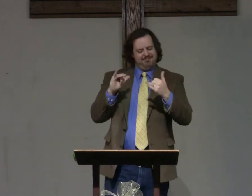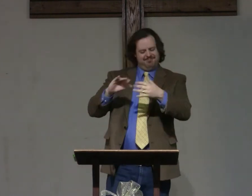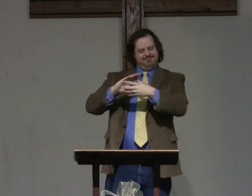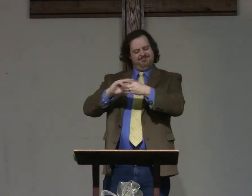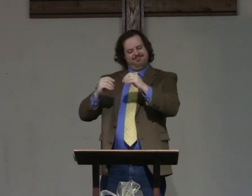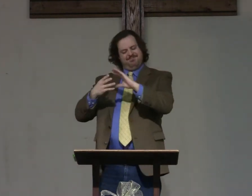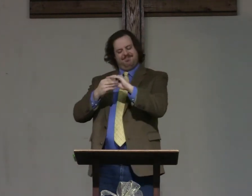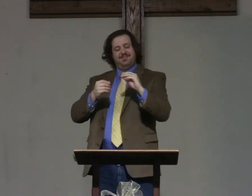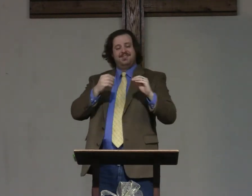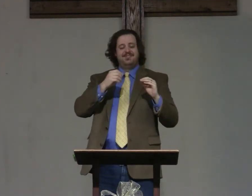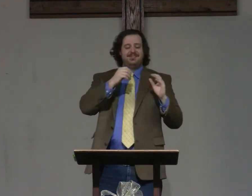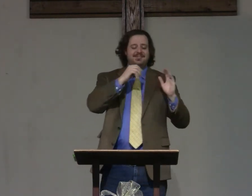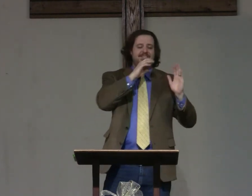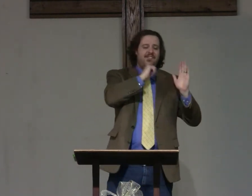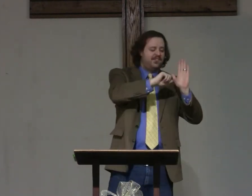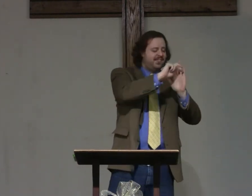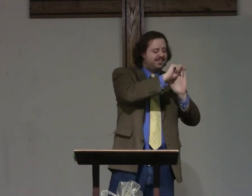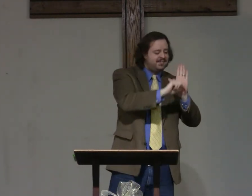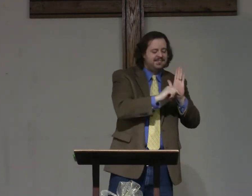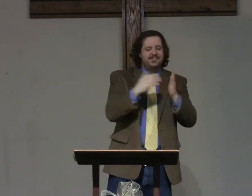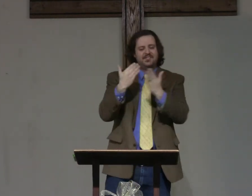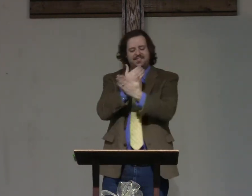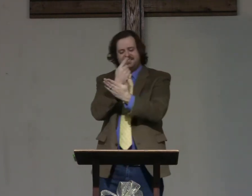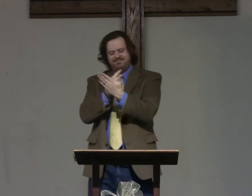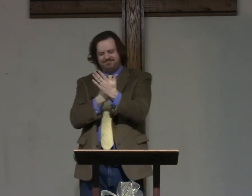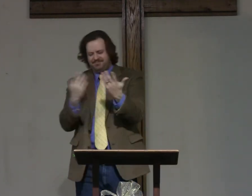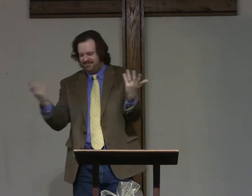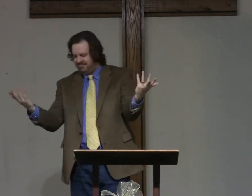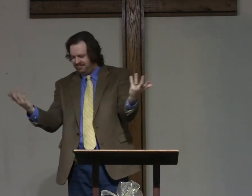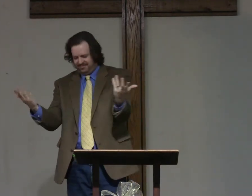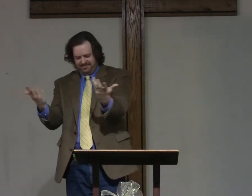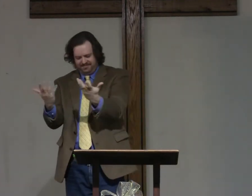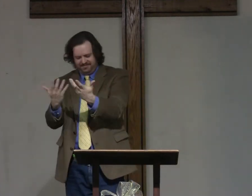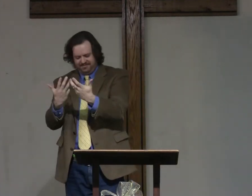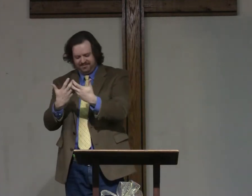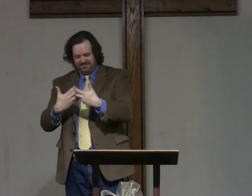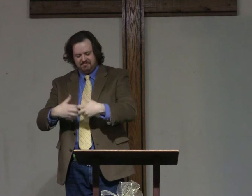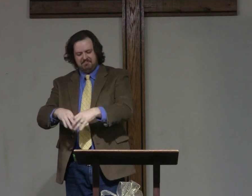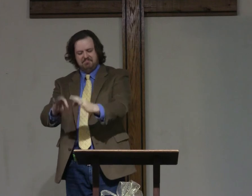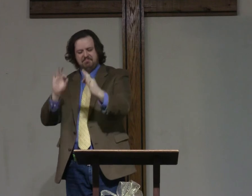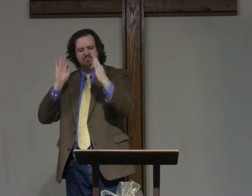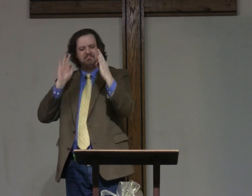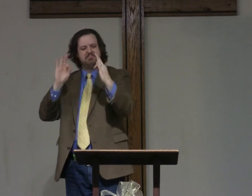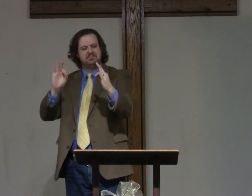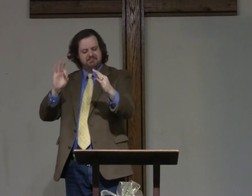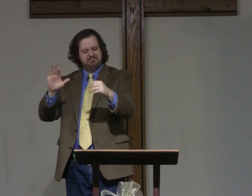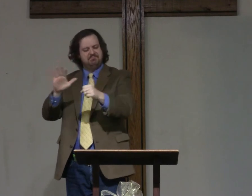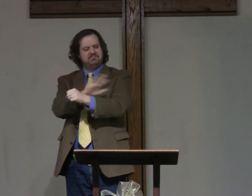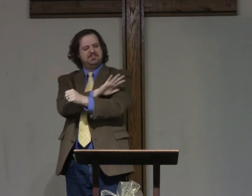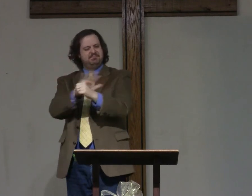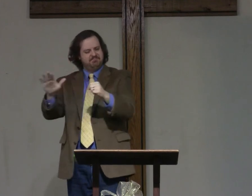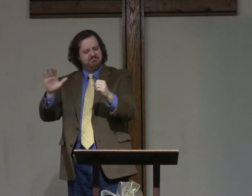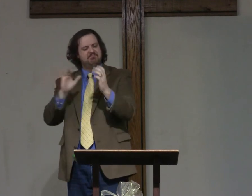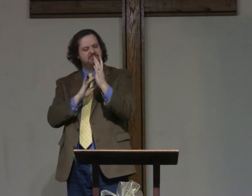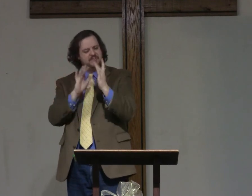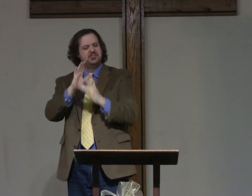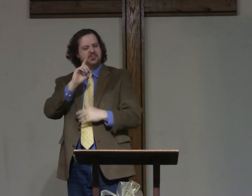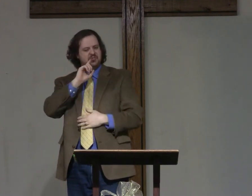So now, let's look at the Old Testament versus the New Testament and see how they fit together